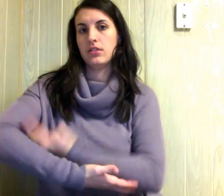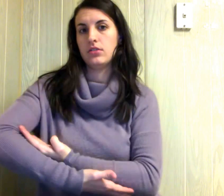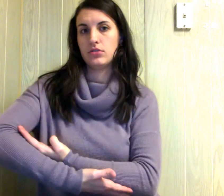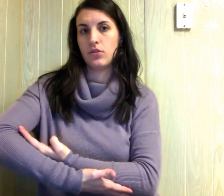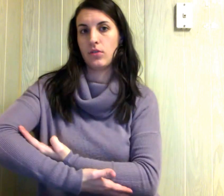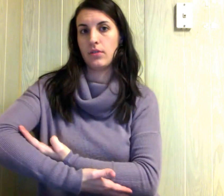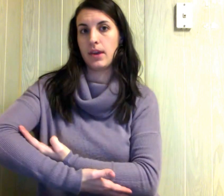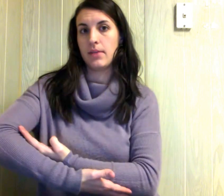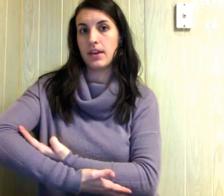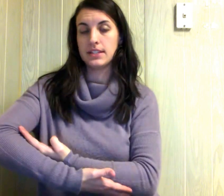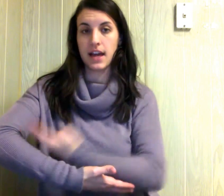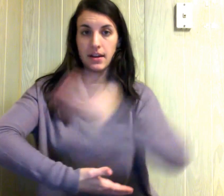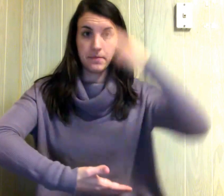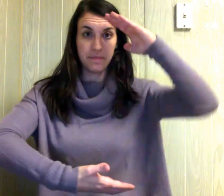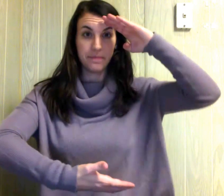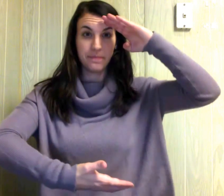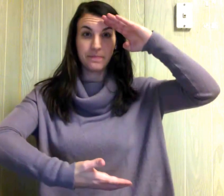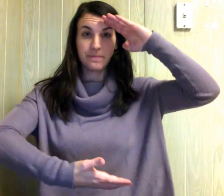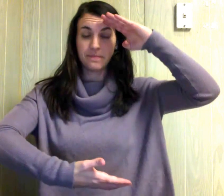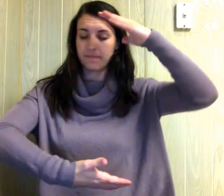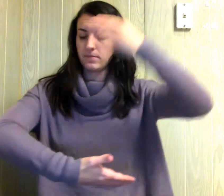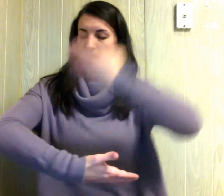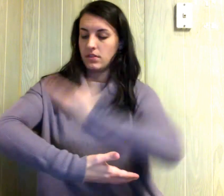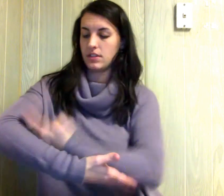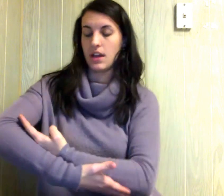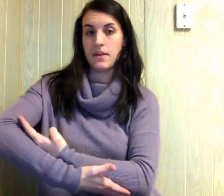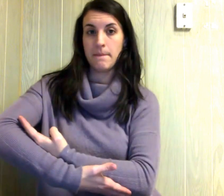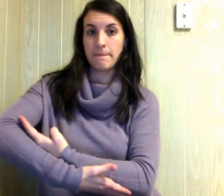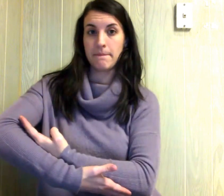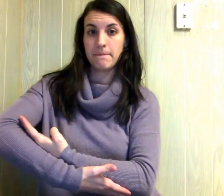to hold the baby. Son. Son.